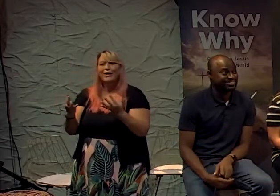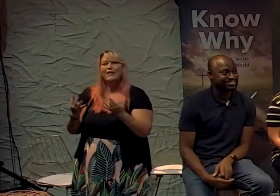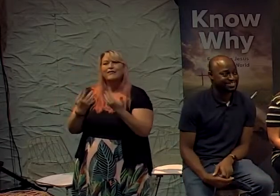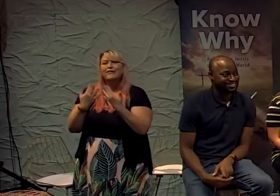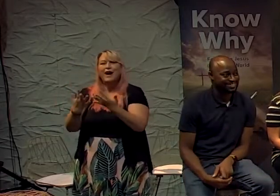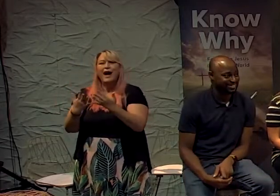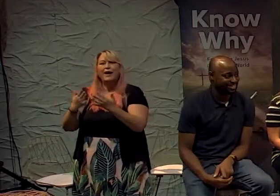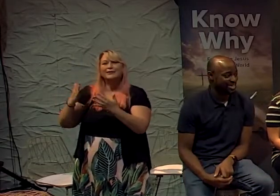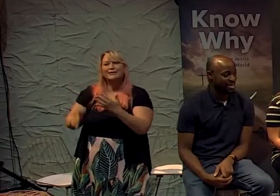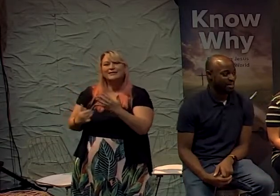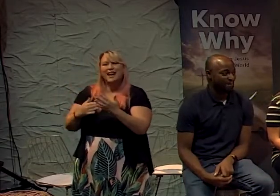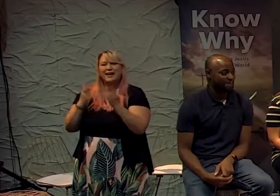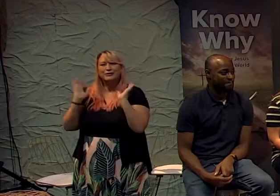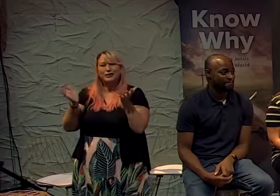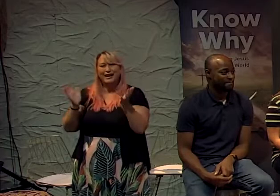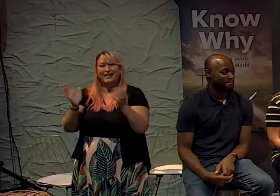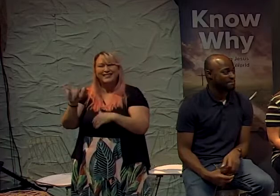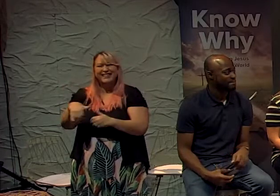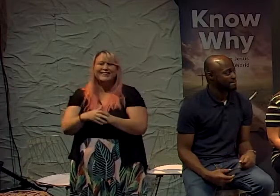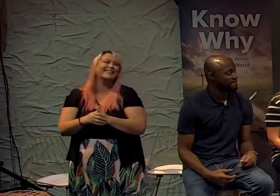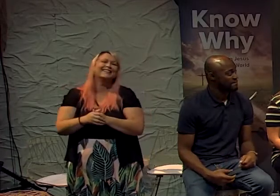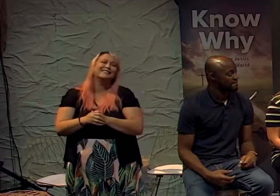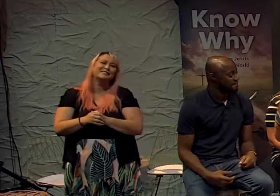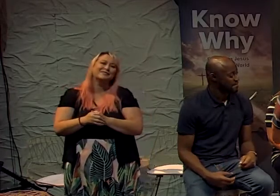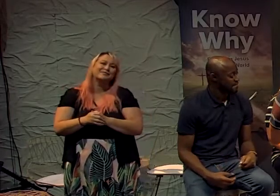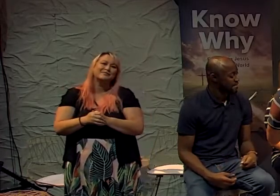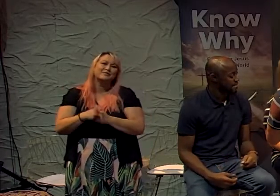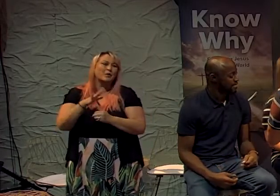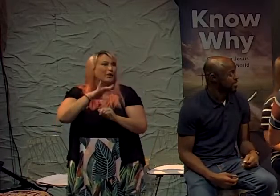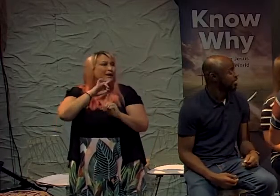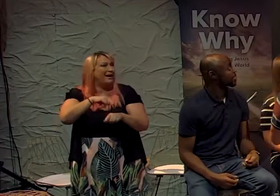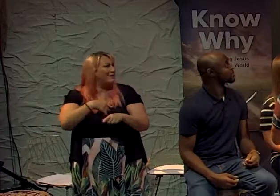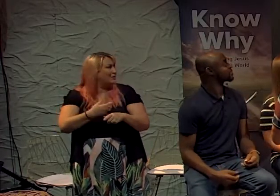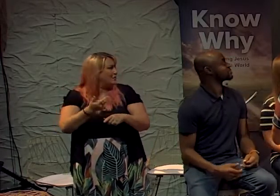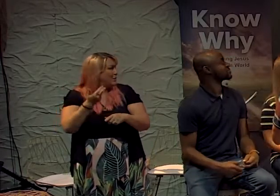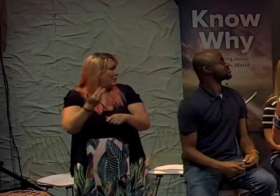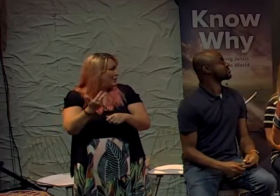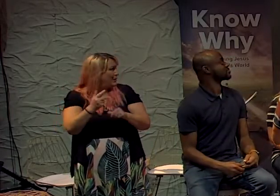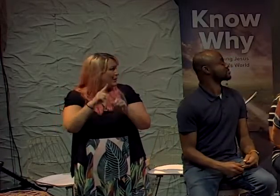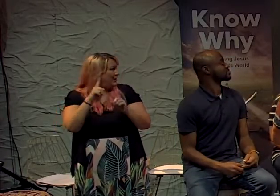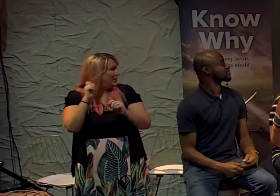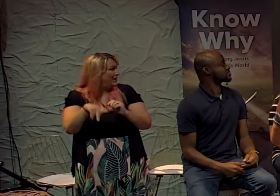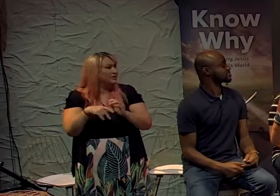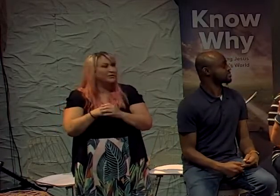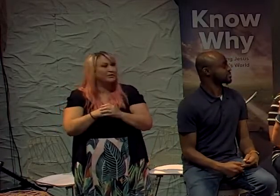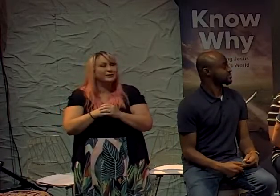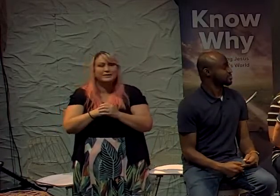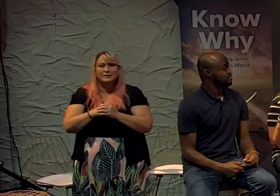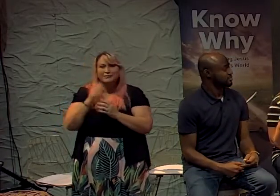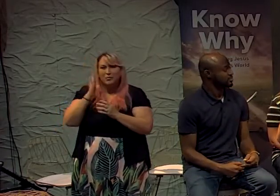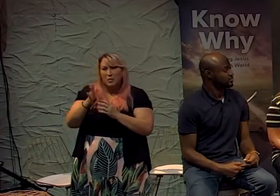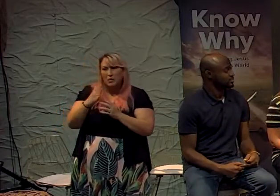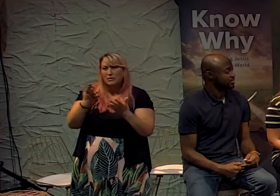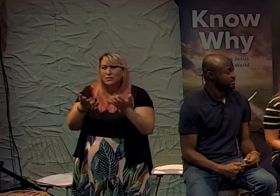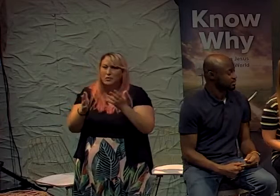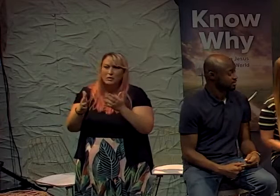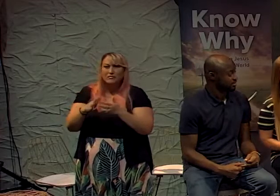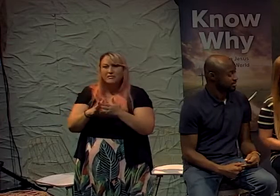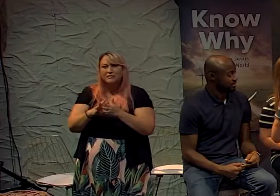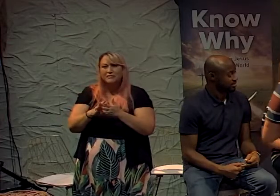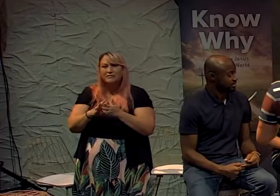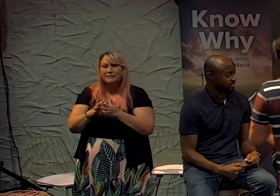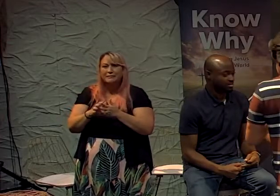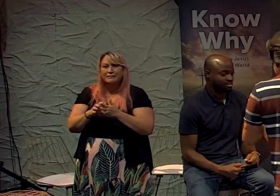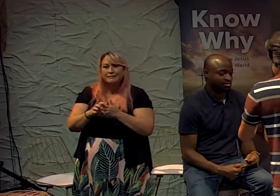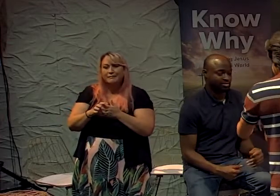Fireside chat. That's what's going to happen. Okay, so let's answer those three questions. And I'll sort of MC if I need to, but I'm probably